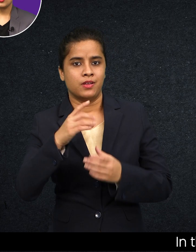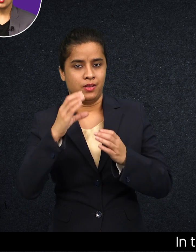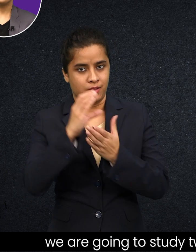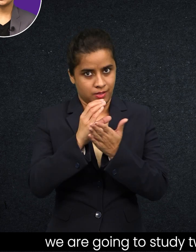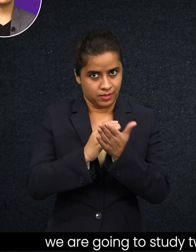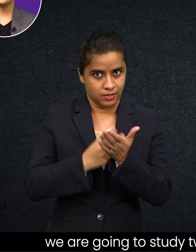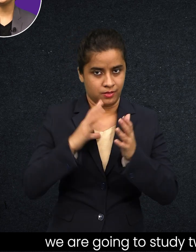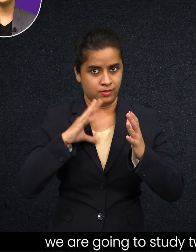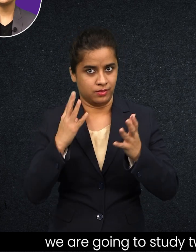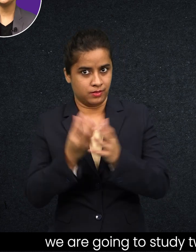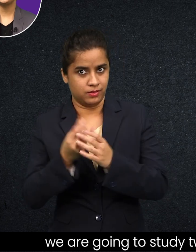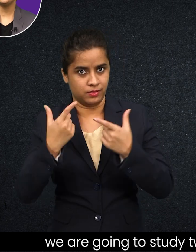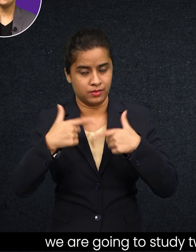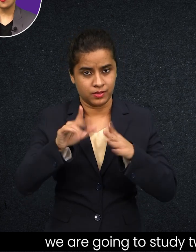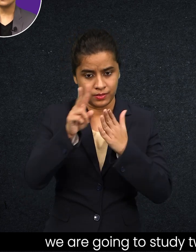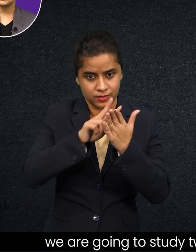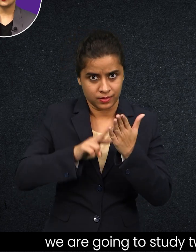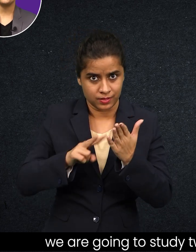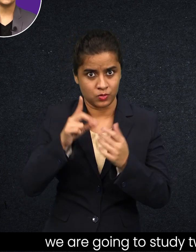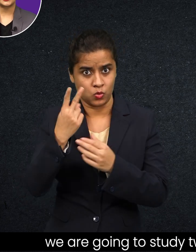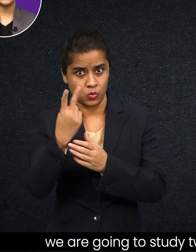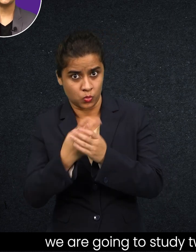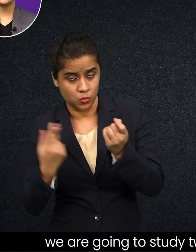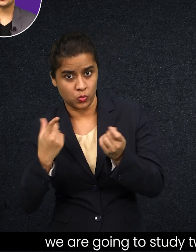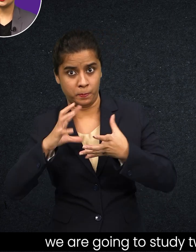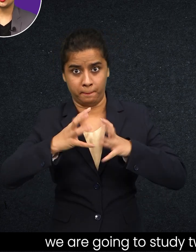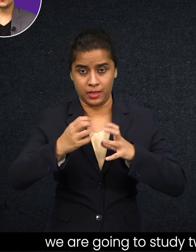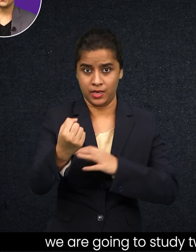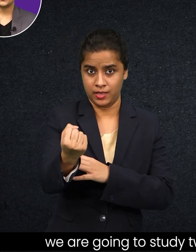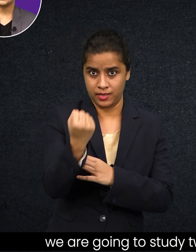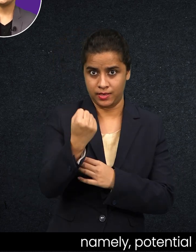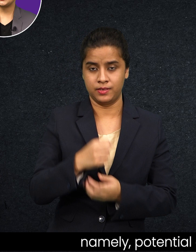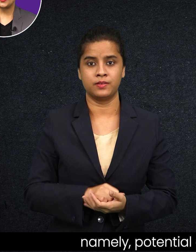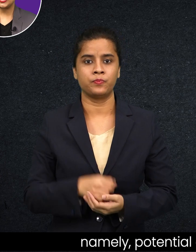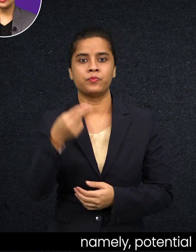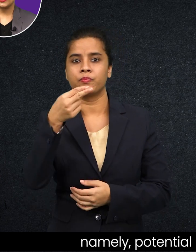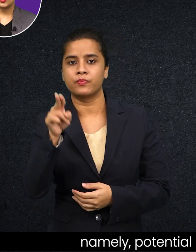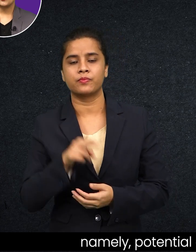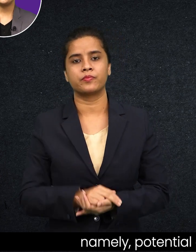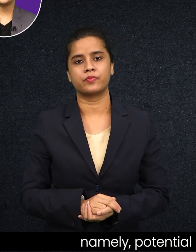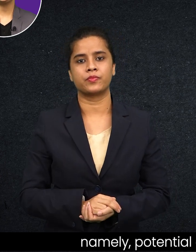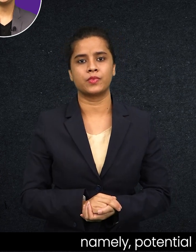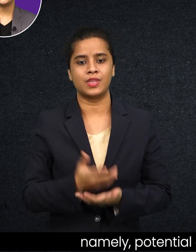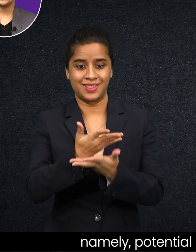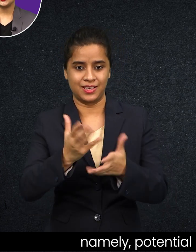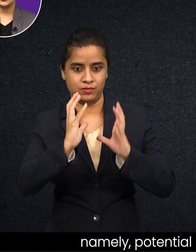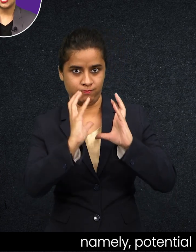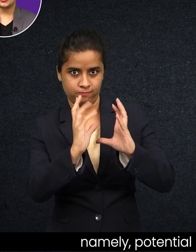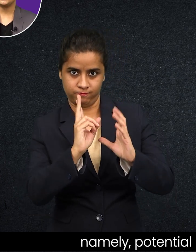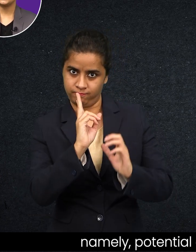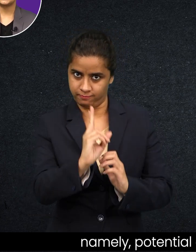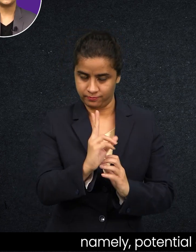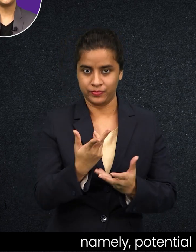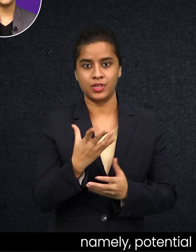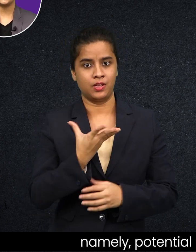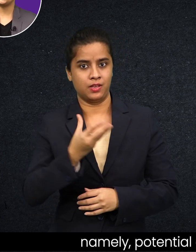chapter, we are going to study two forms of mechanical energy, namely potential energy